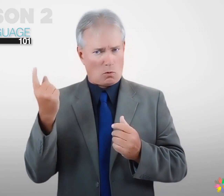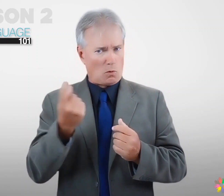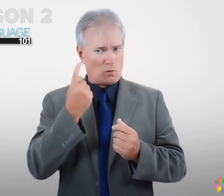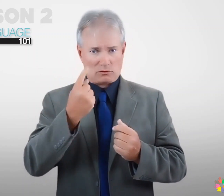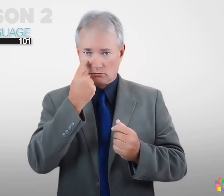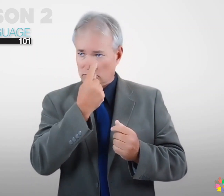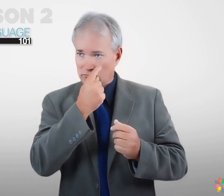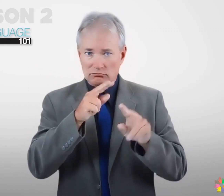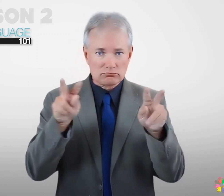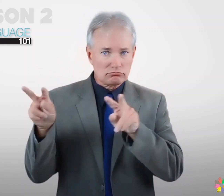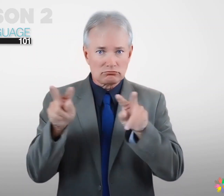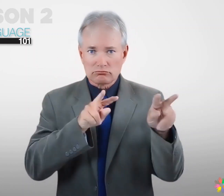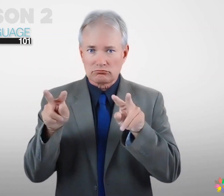because they rely on their eyesight.